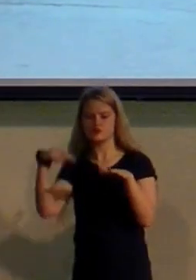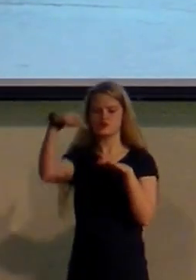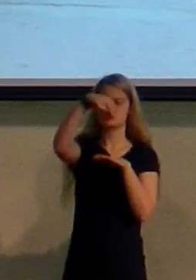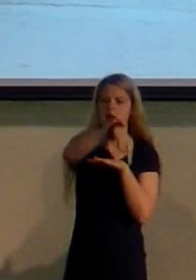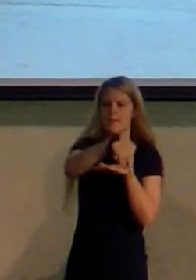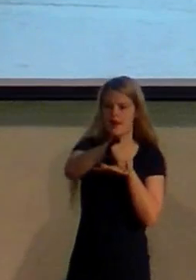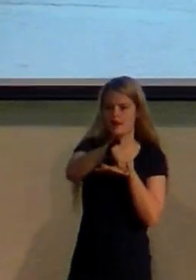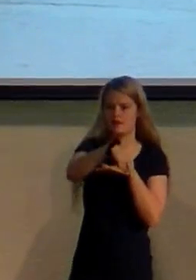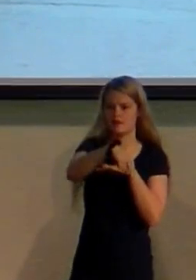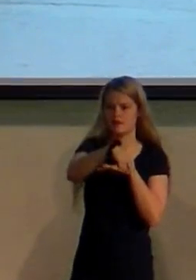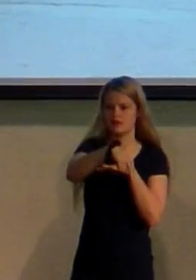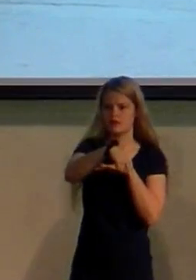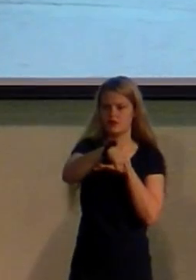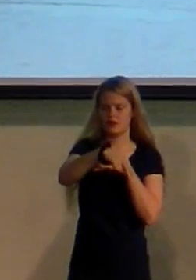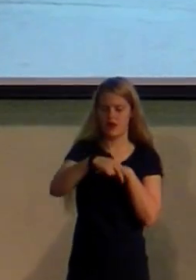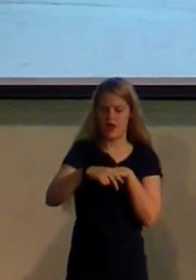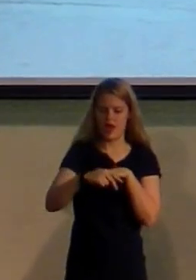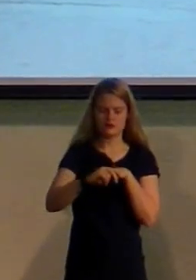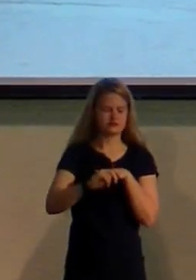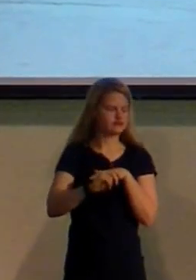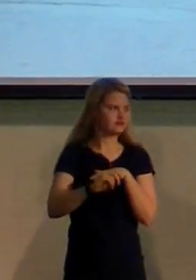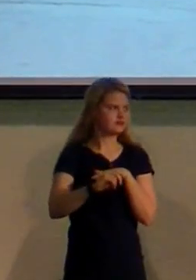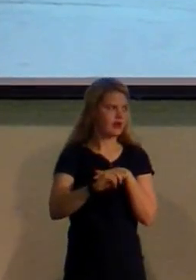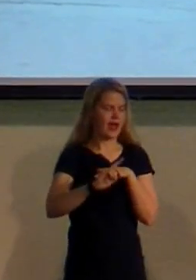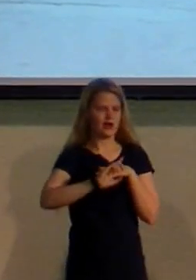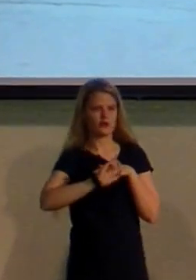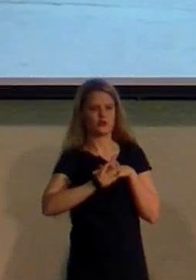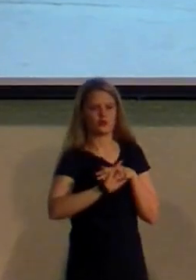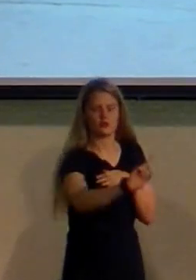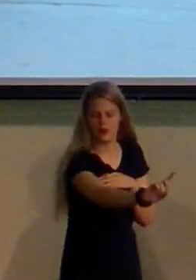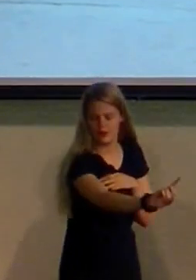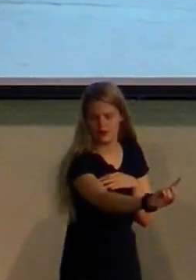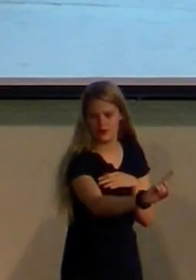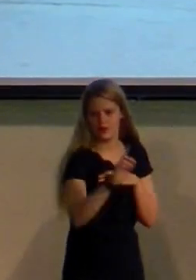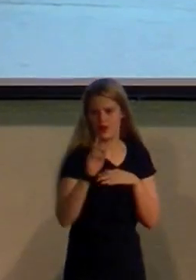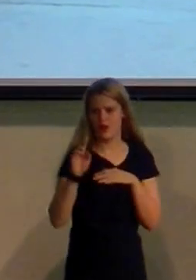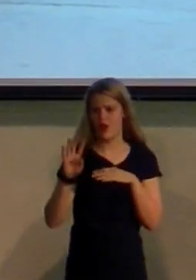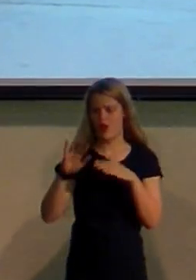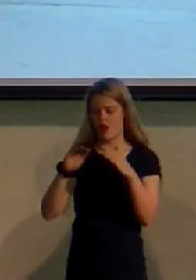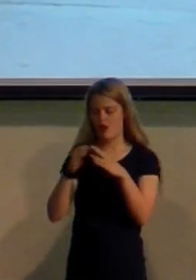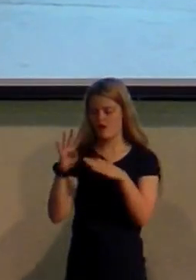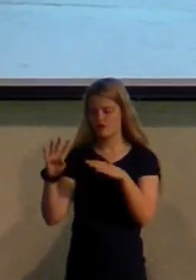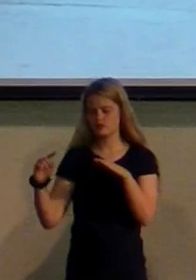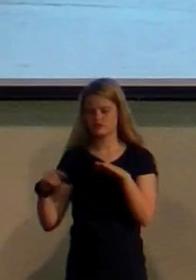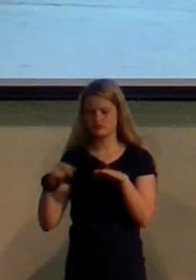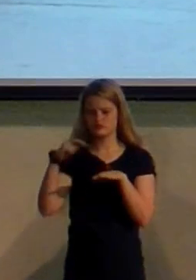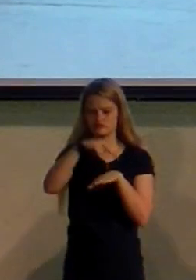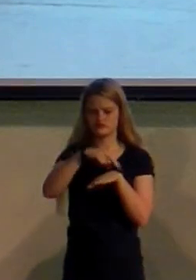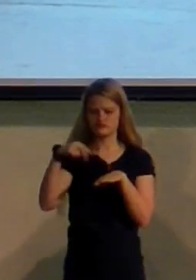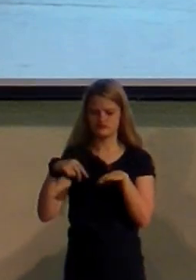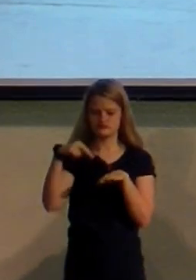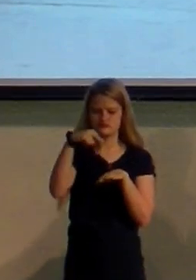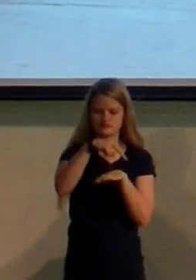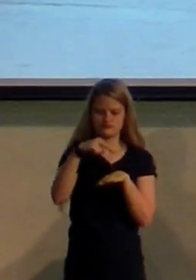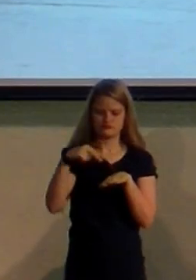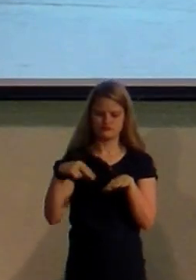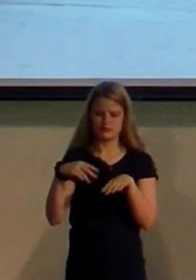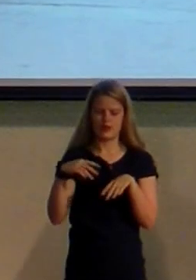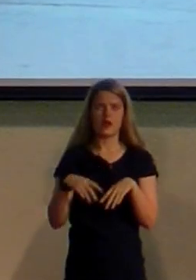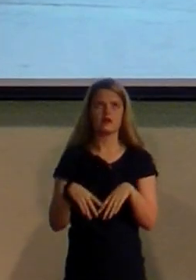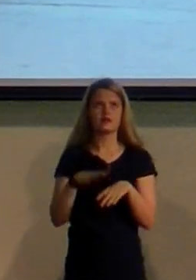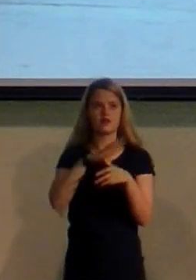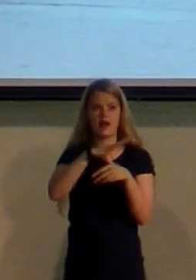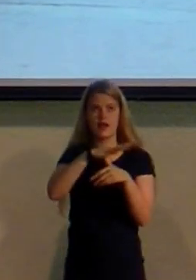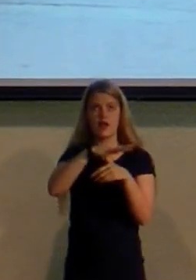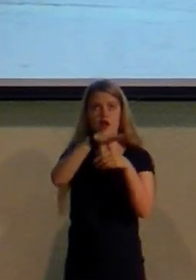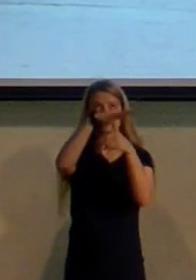and jump up, and then they'd set up all their gear, and away they go. So as the exercises are going on, the helicopter's coming in, the